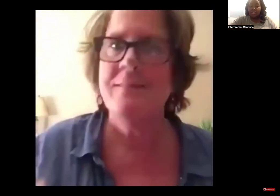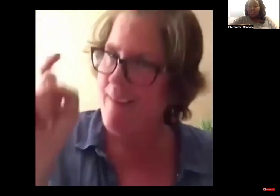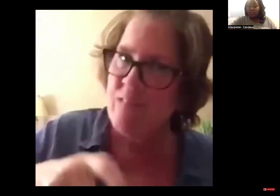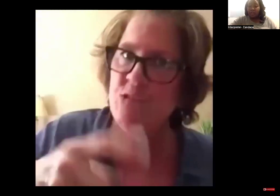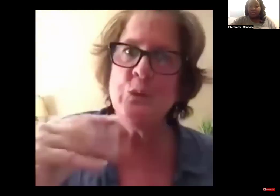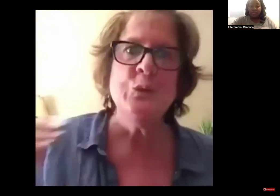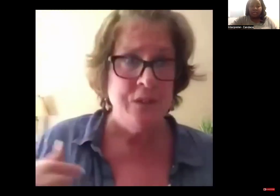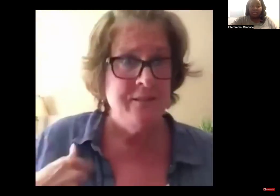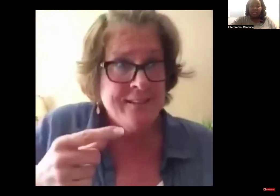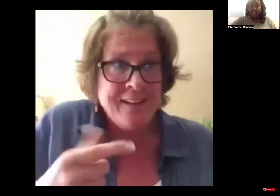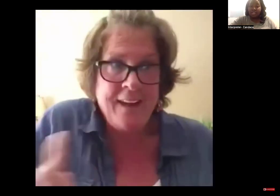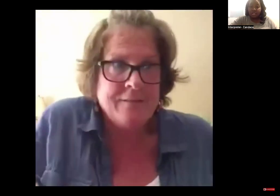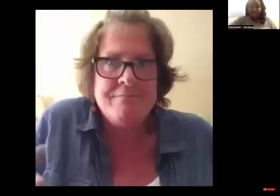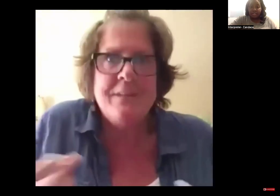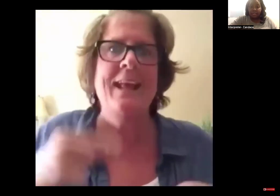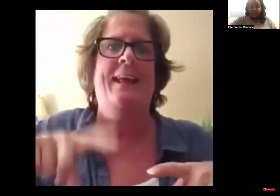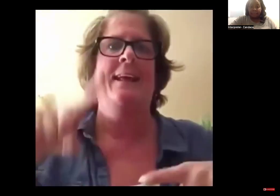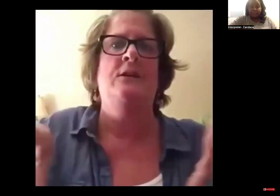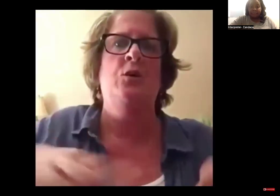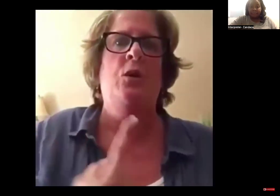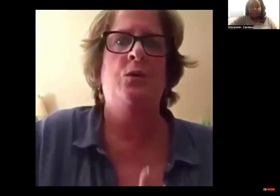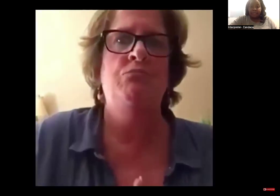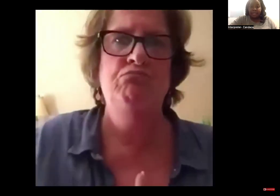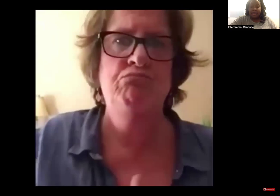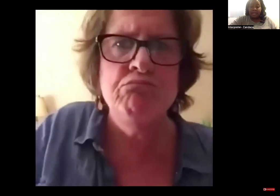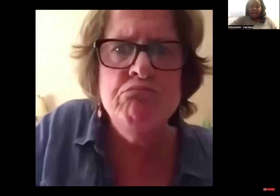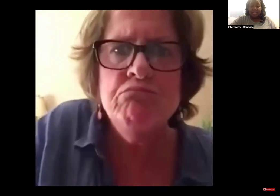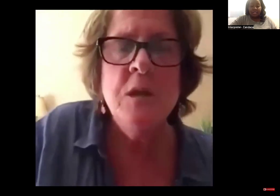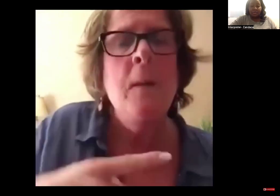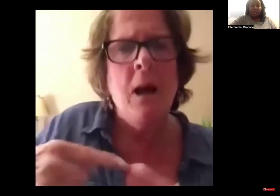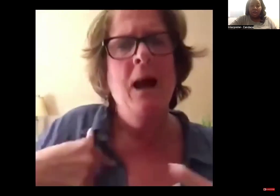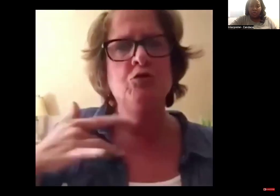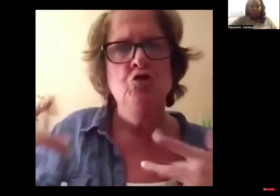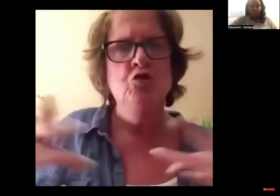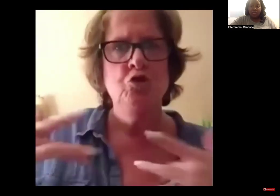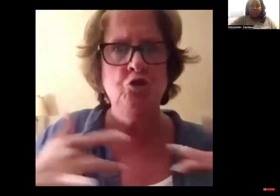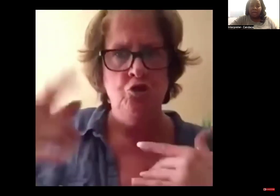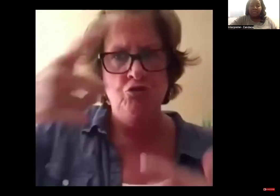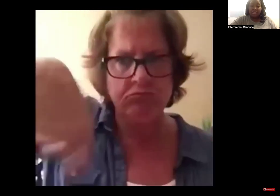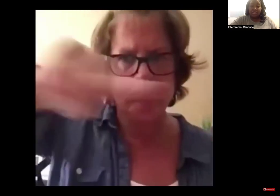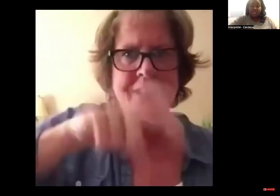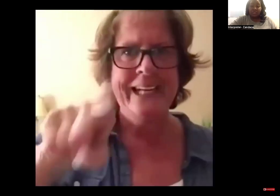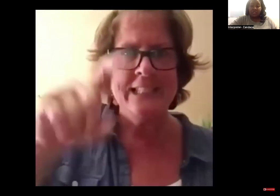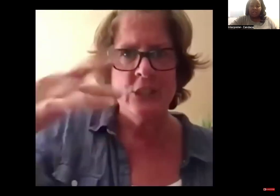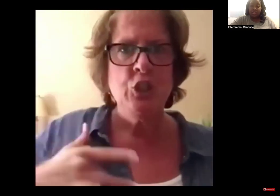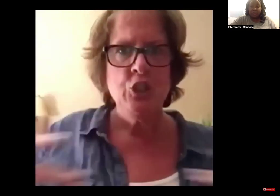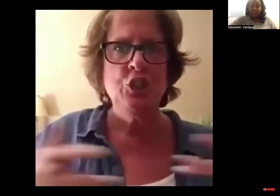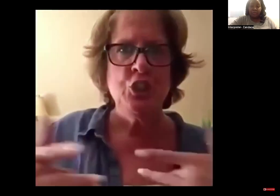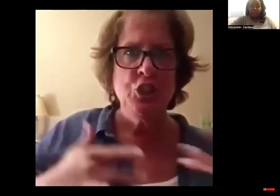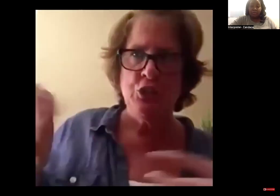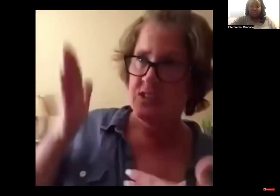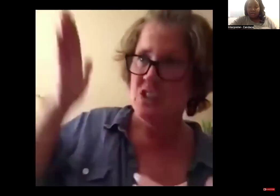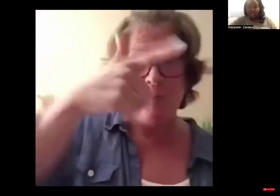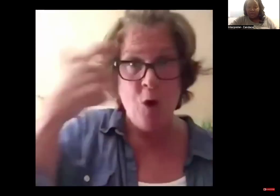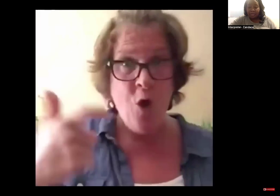Congress, got involved with the legislator. And I didn't do it alone, but I was concerned for other